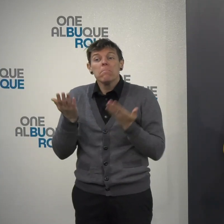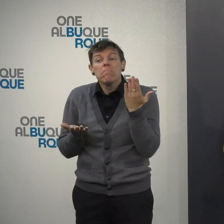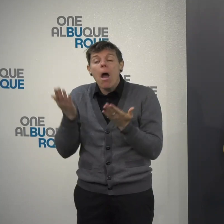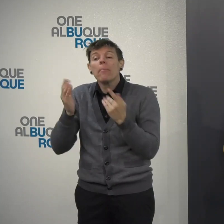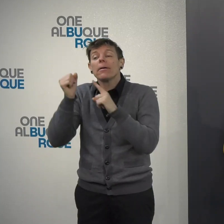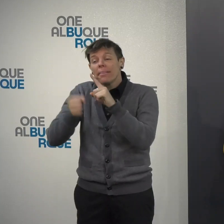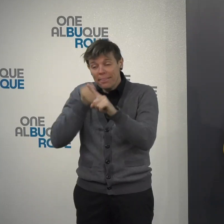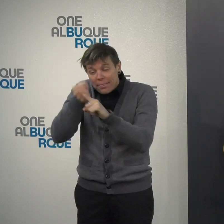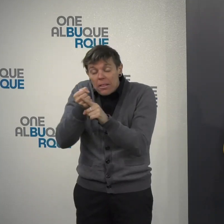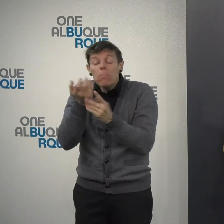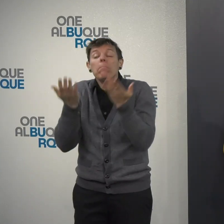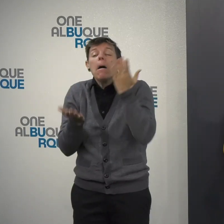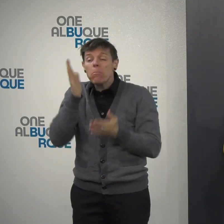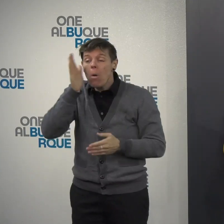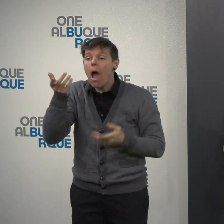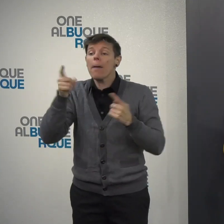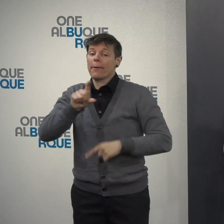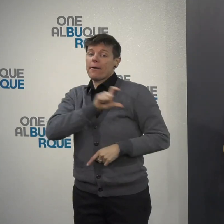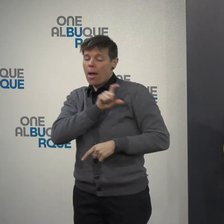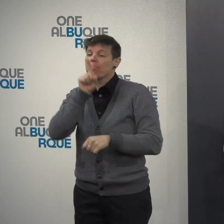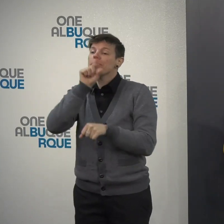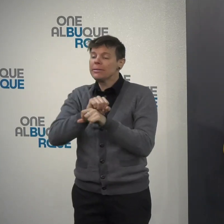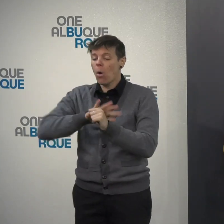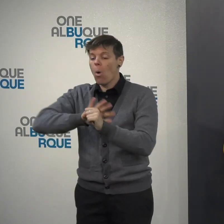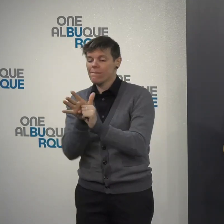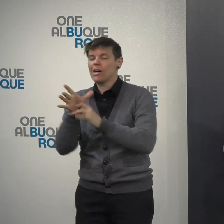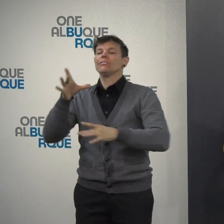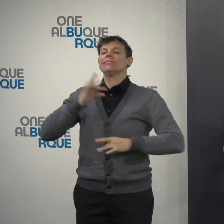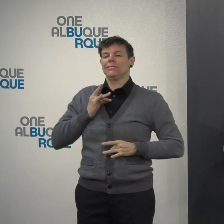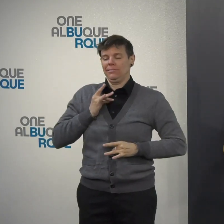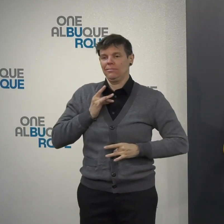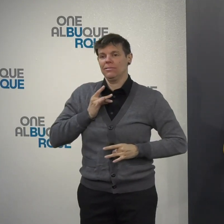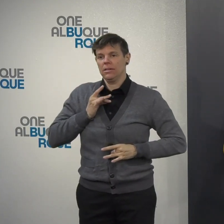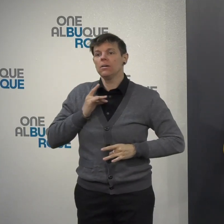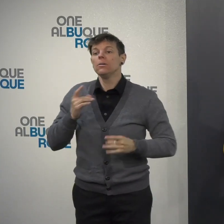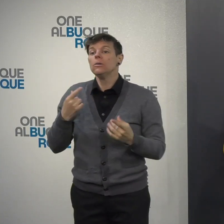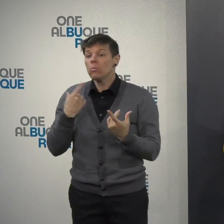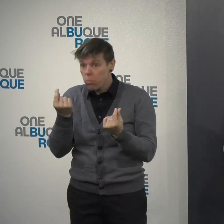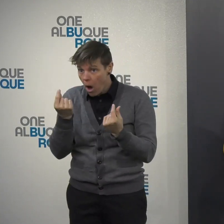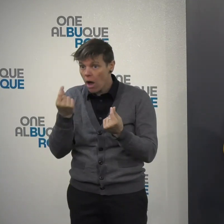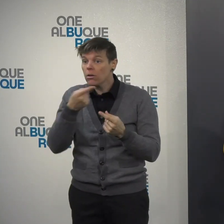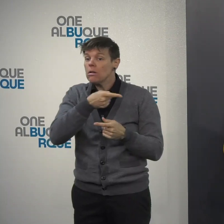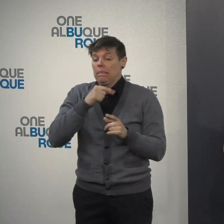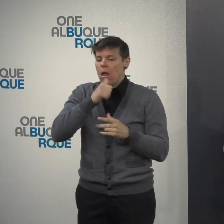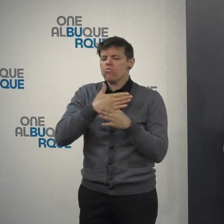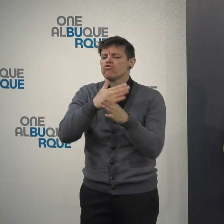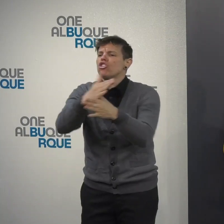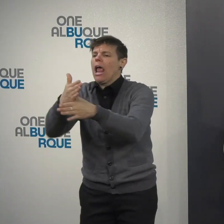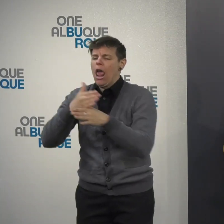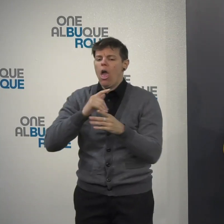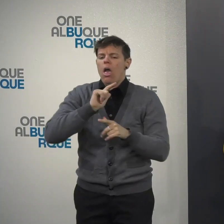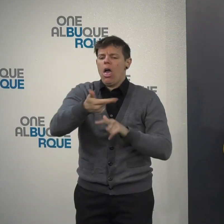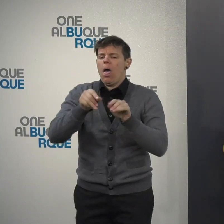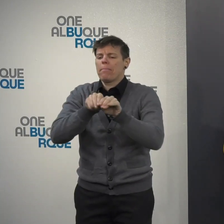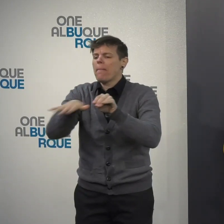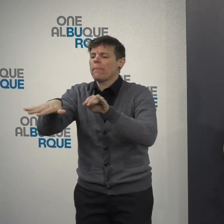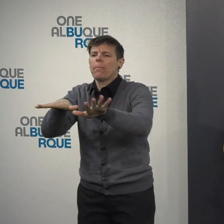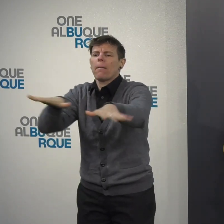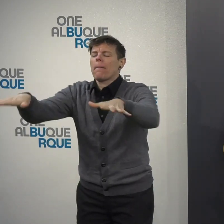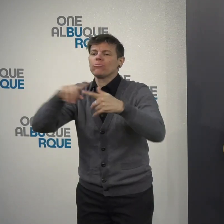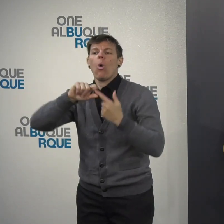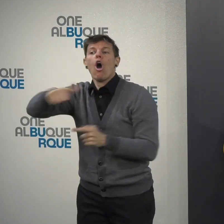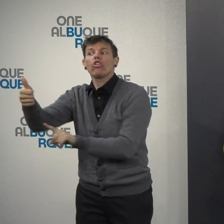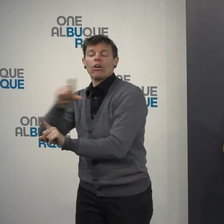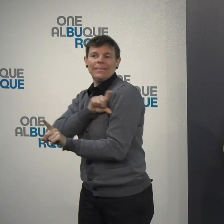with corona. And the key is that we're able to contain that spread. And so that's what we're setting up now, and that's unfortunately what a lot of these